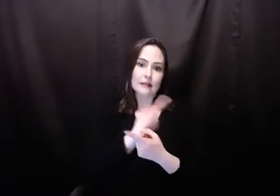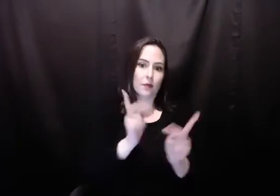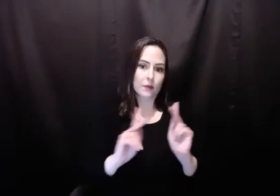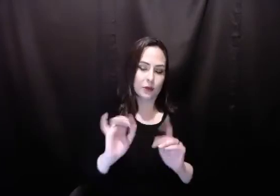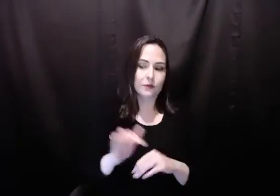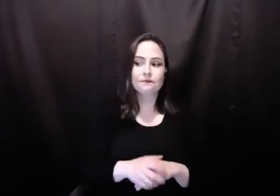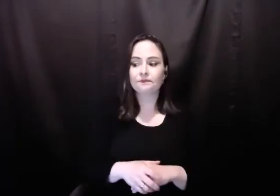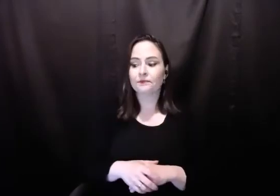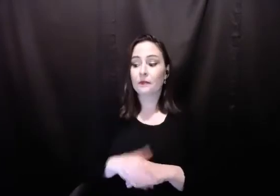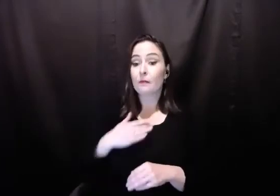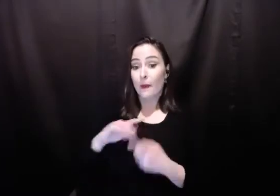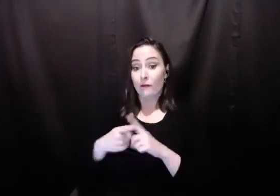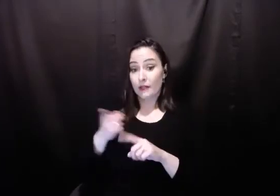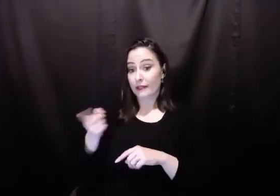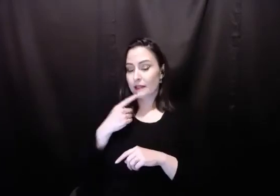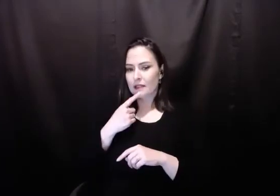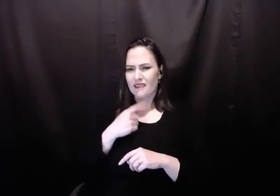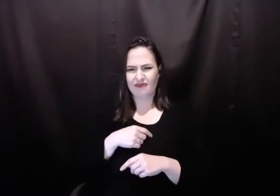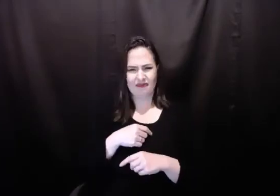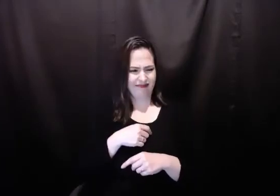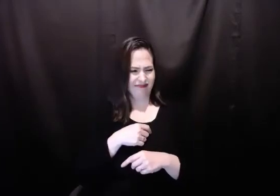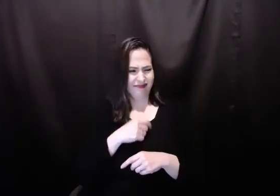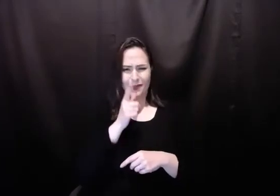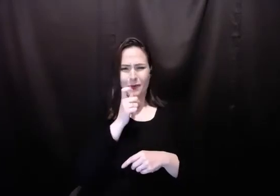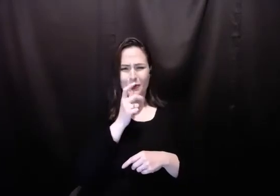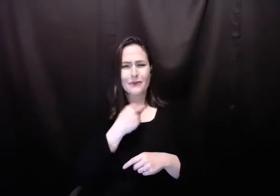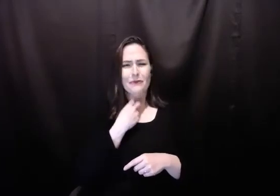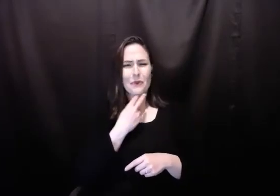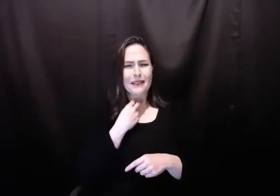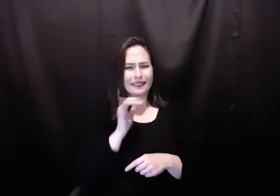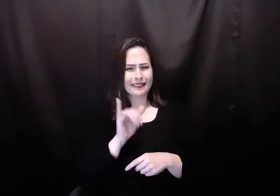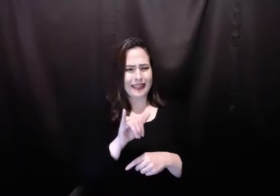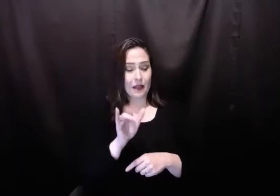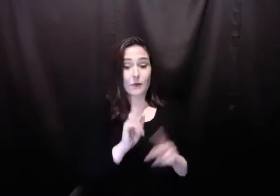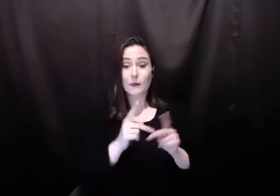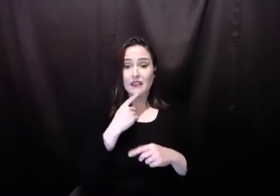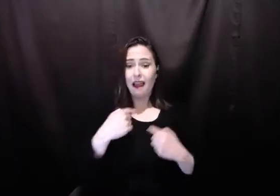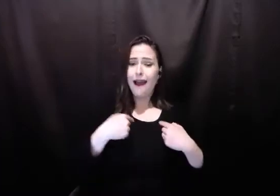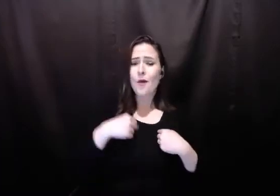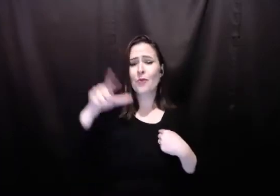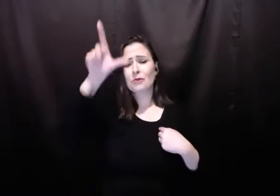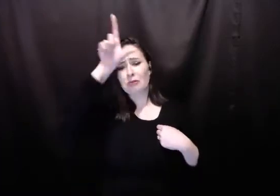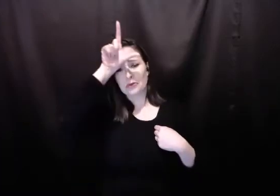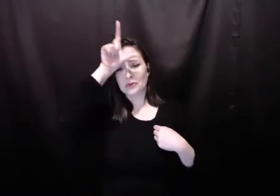really? Whose voice is that? To identify the voices in our head is critical for